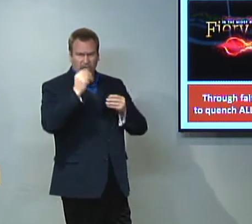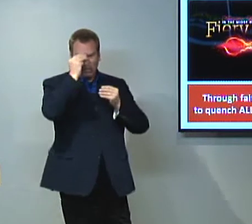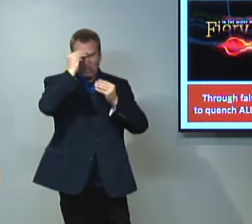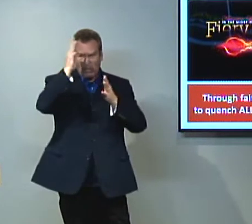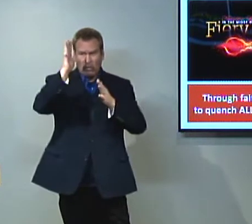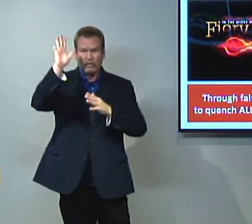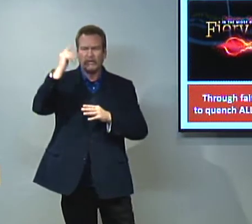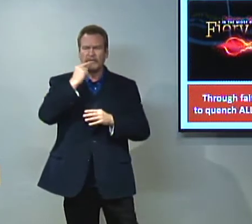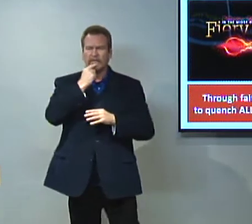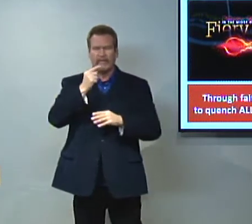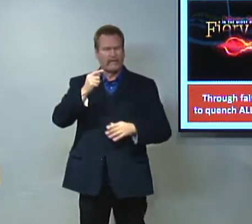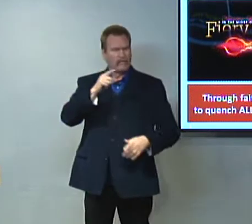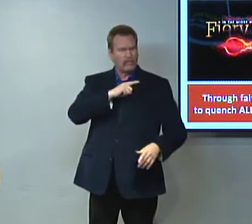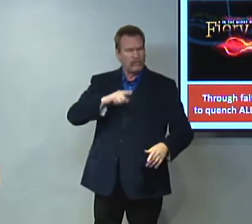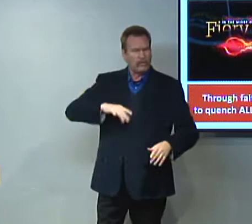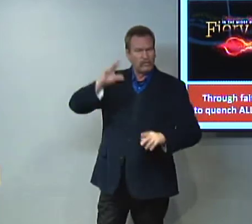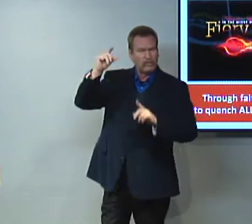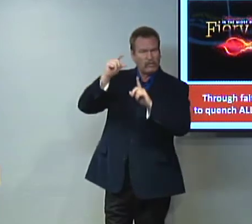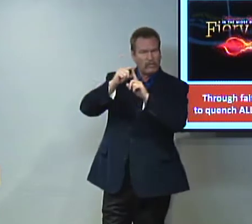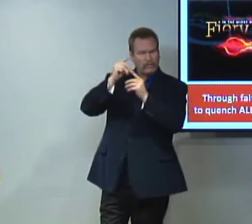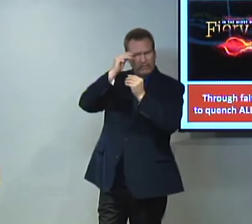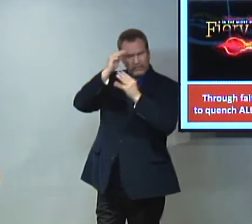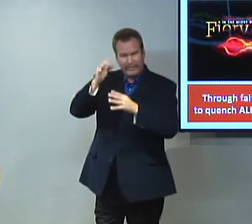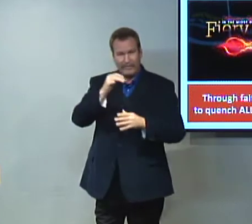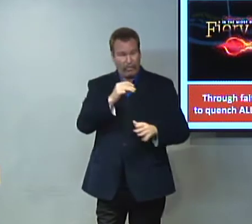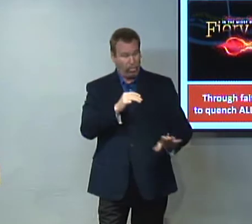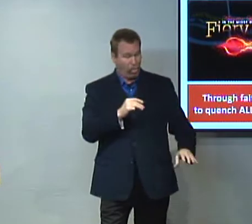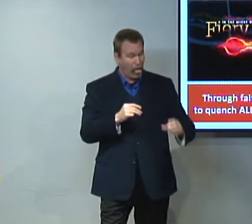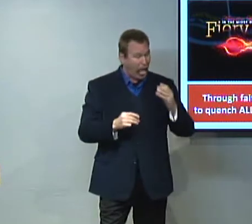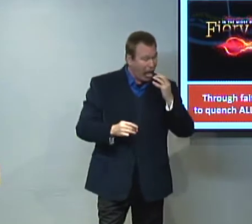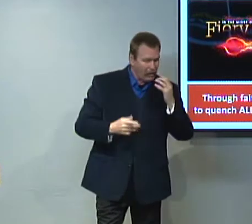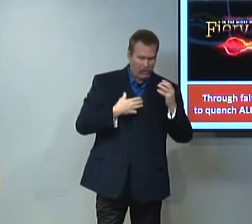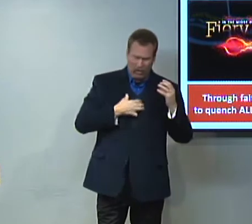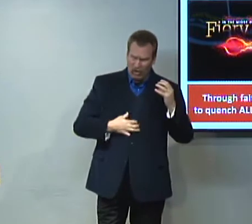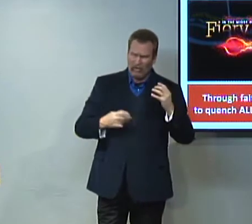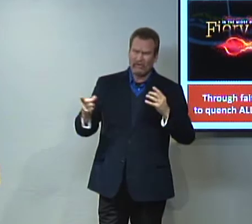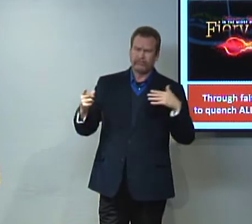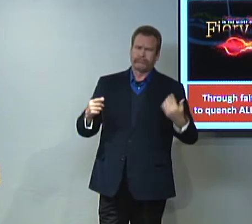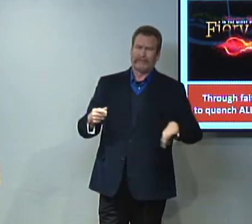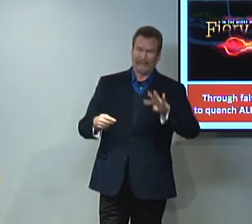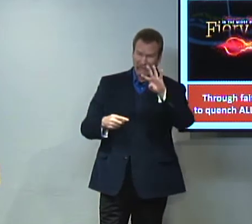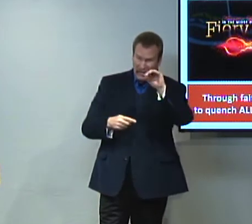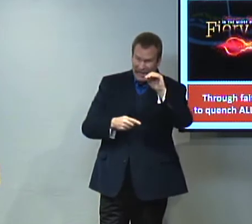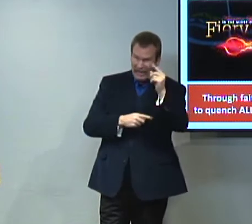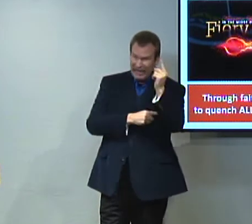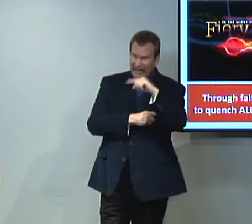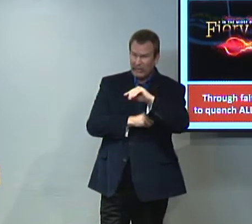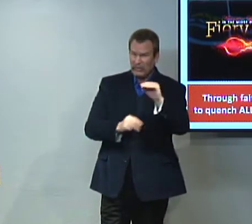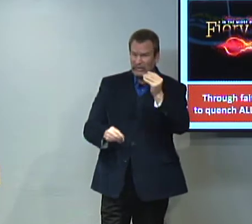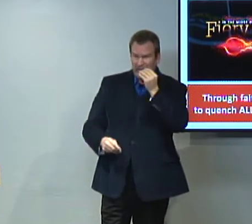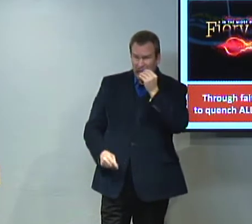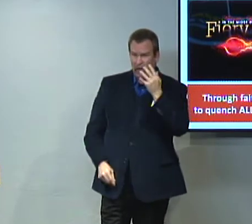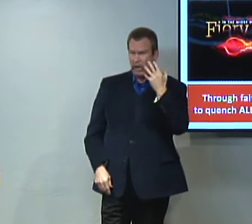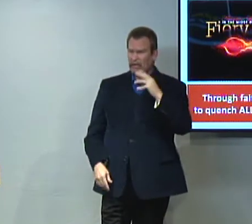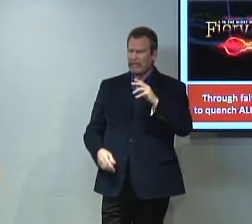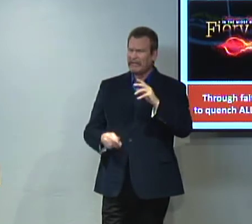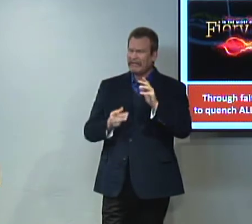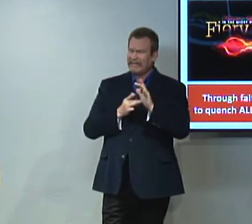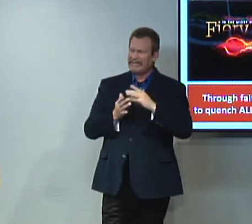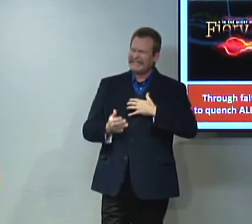Oh, I don't accept. I'm not going to obey you. I obey one Lord. It would have been great because he hadn't eaten for 40 days